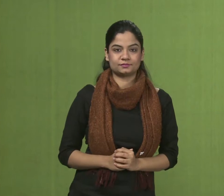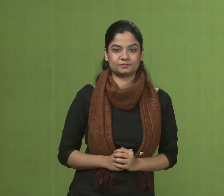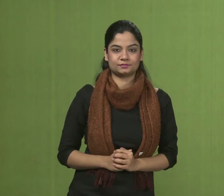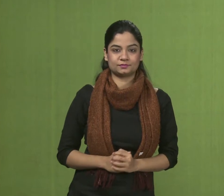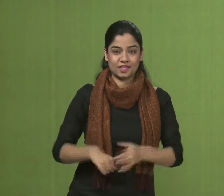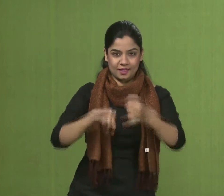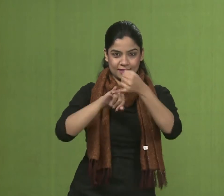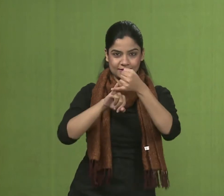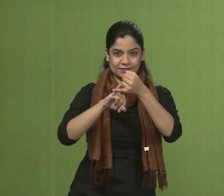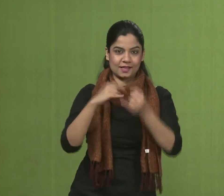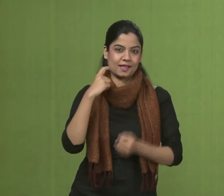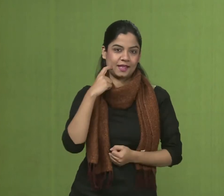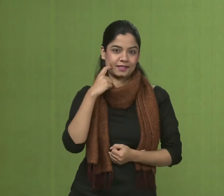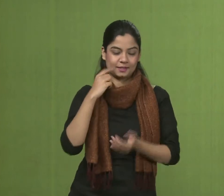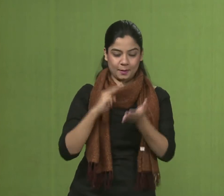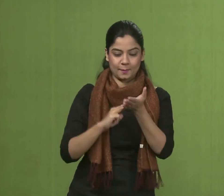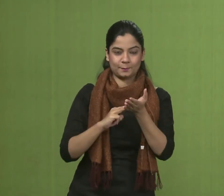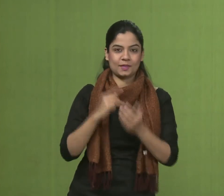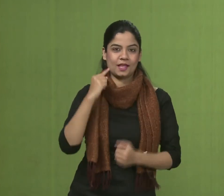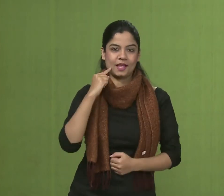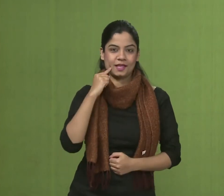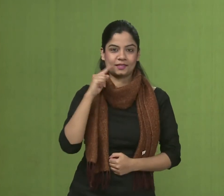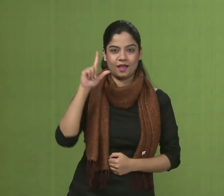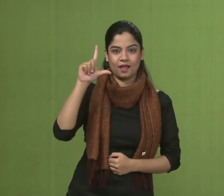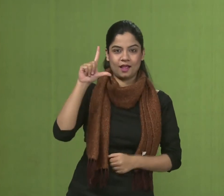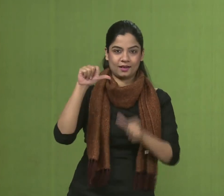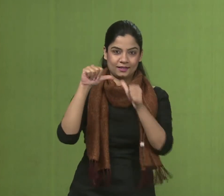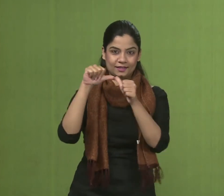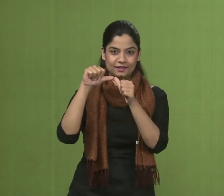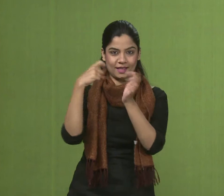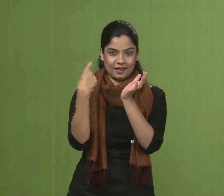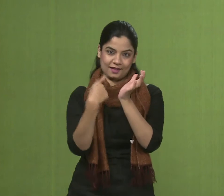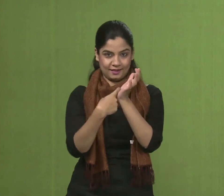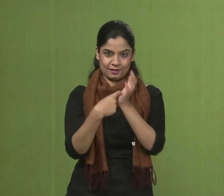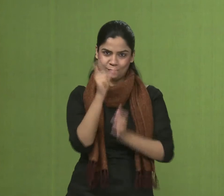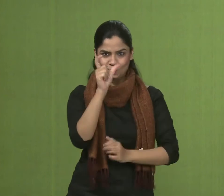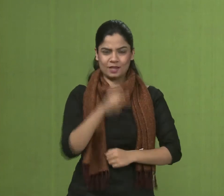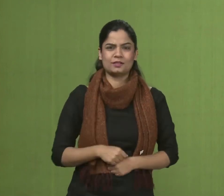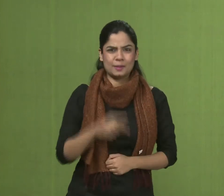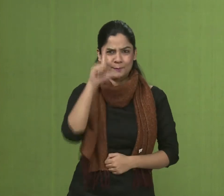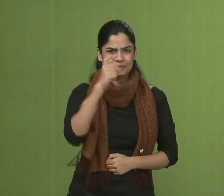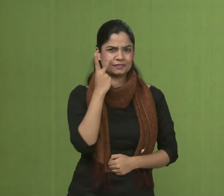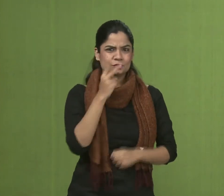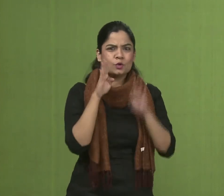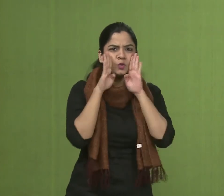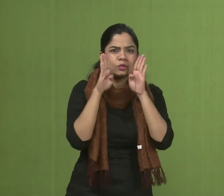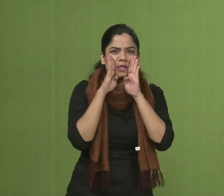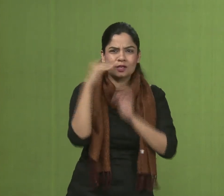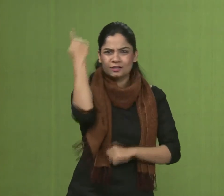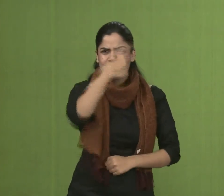Similar, having resemblance in the appearance. As you can see in the picture, both the dogs look very